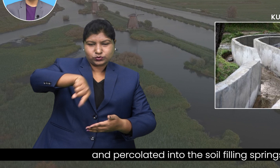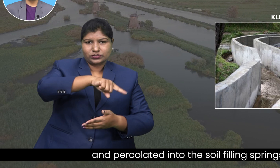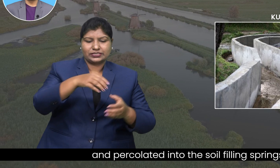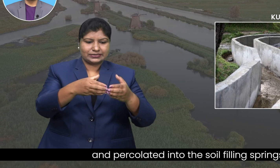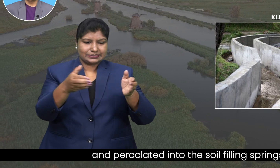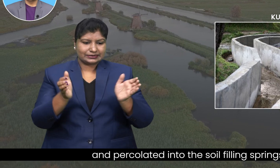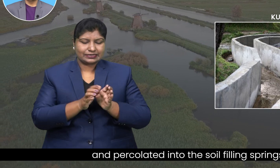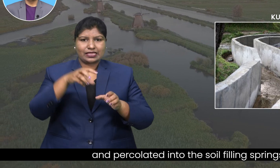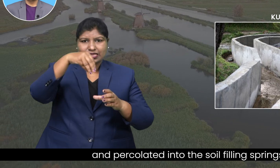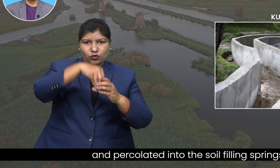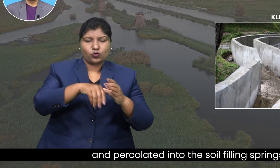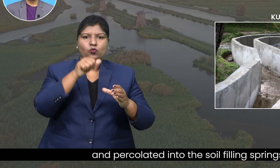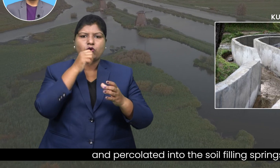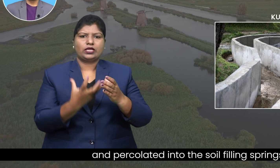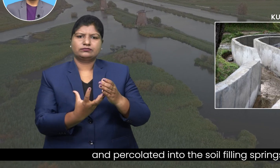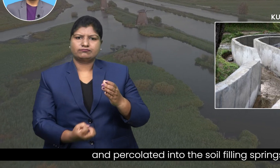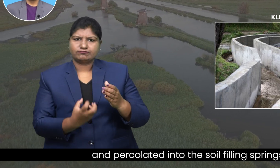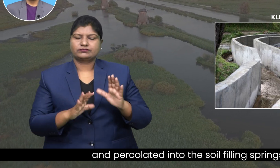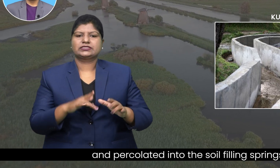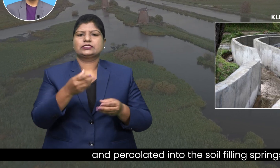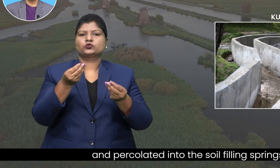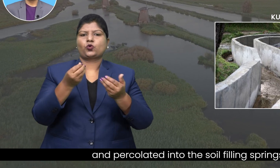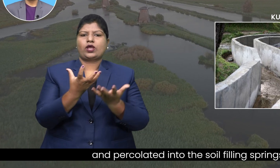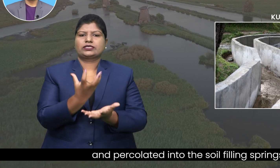filling springs.